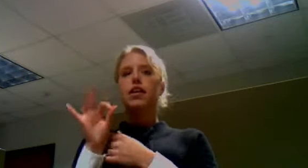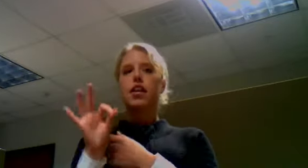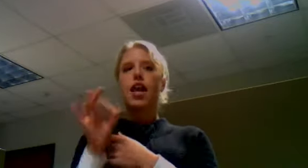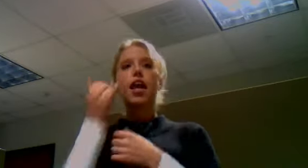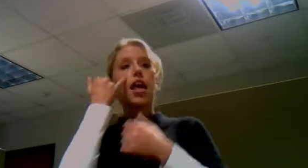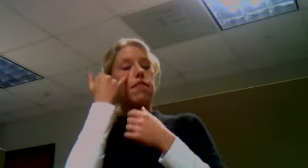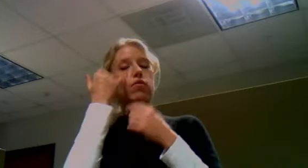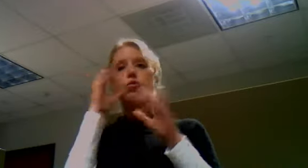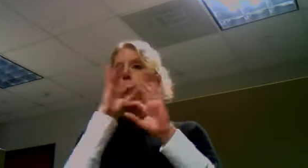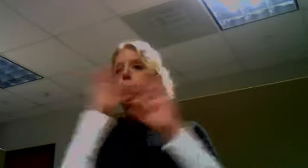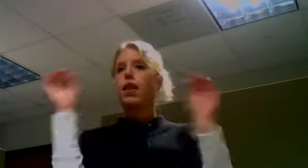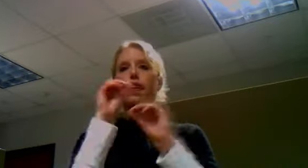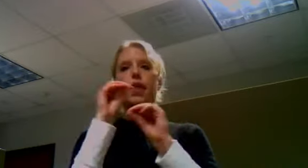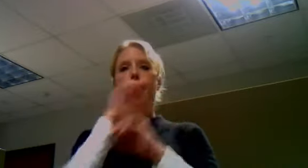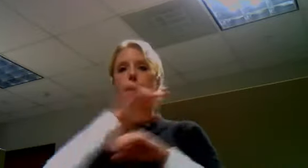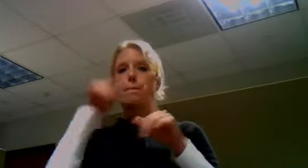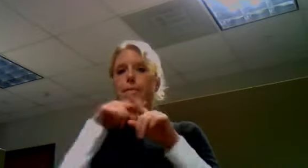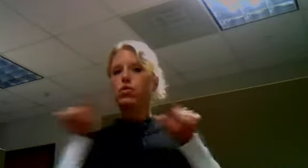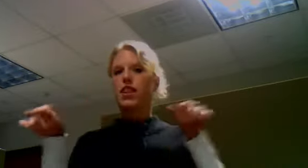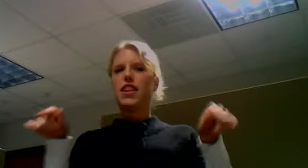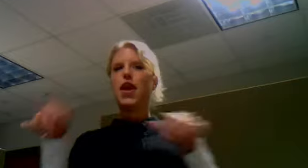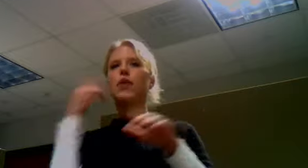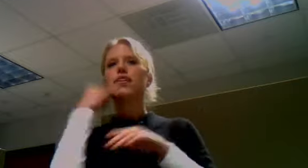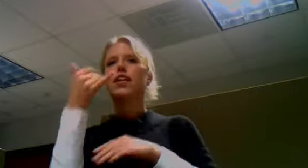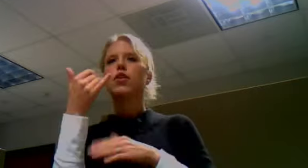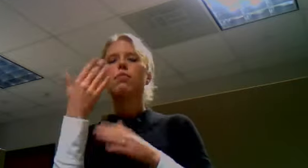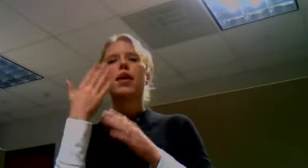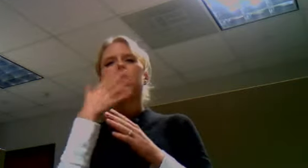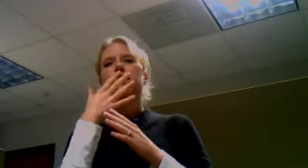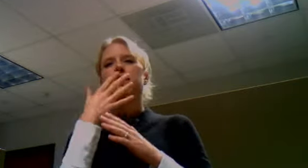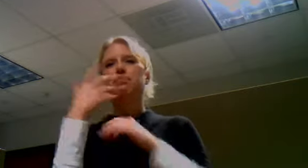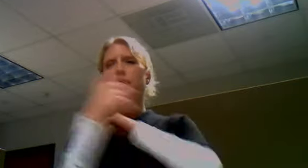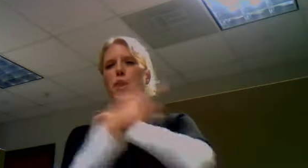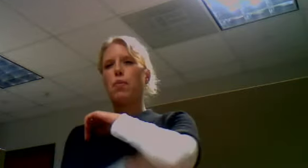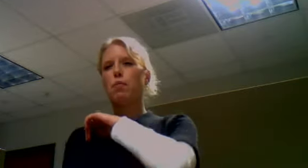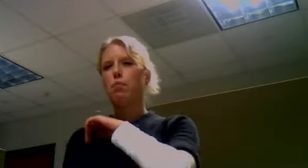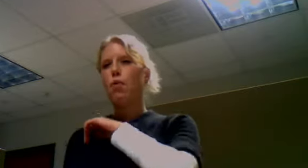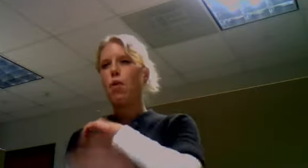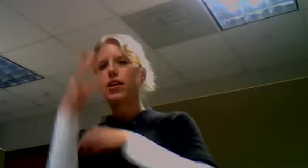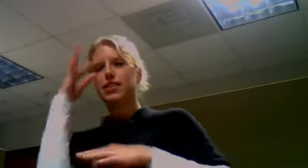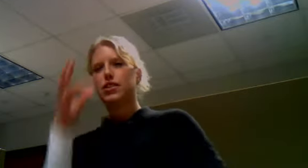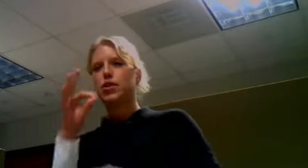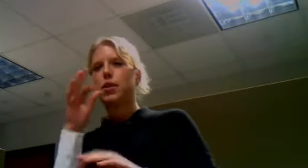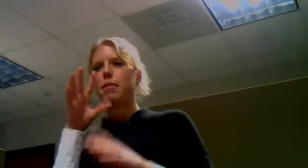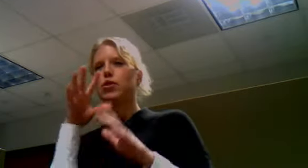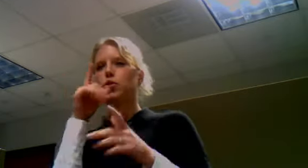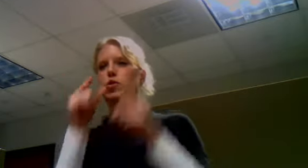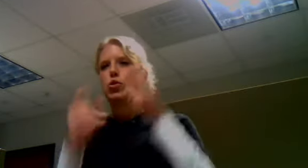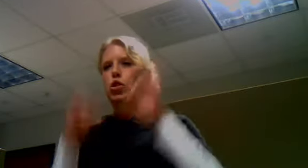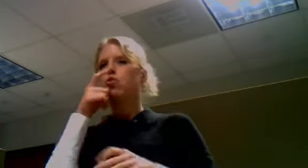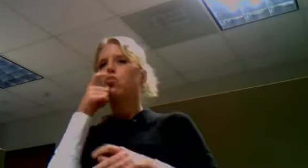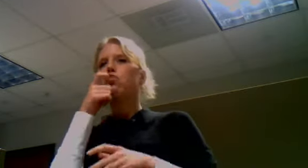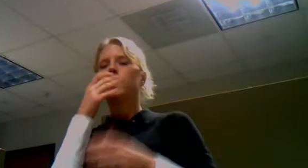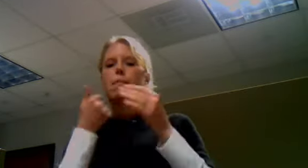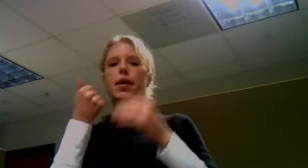a poor prediction about their economic growth in the next 2 decades. Country one that has a longer system of